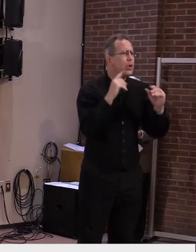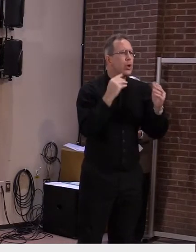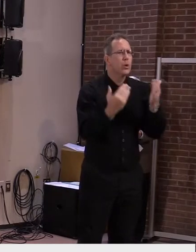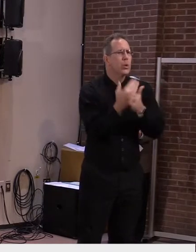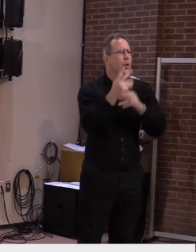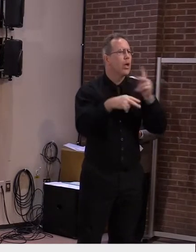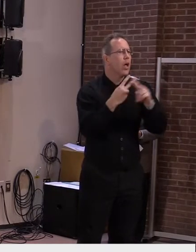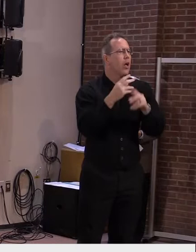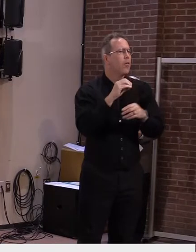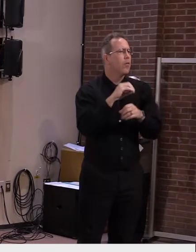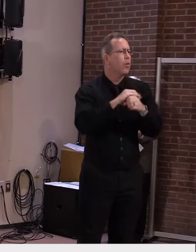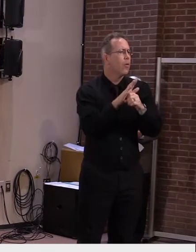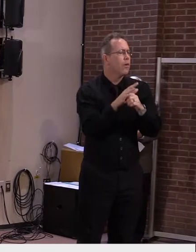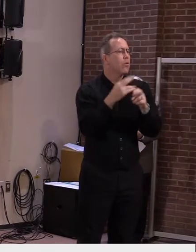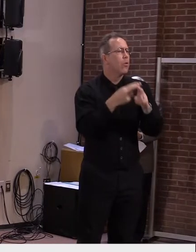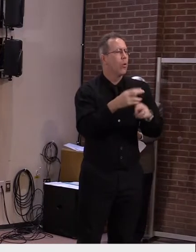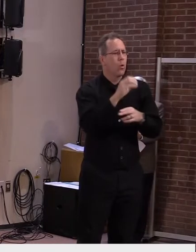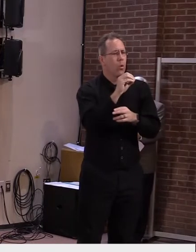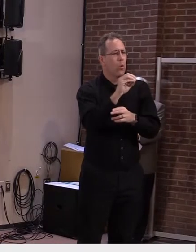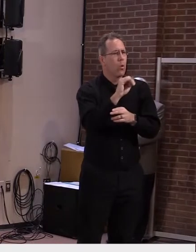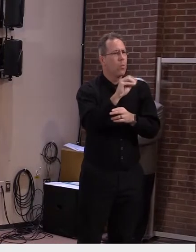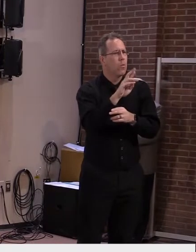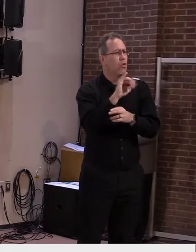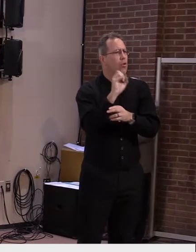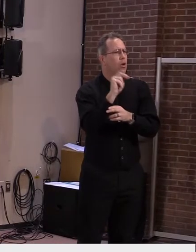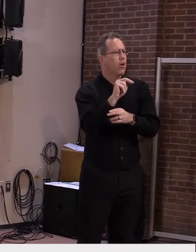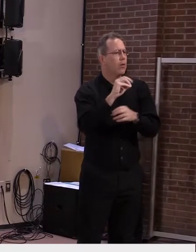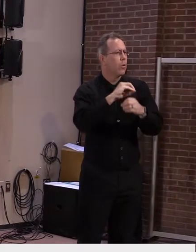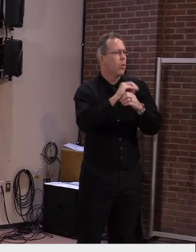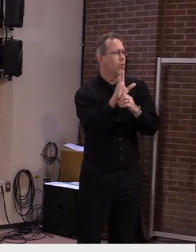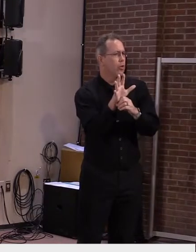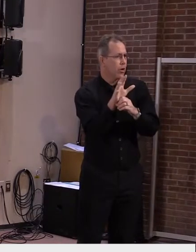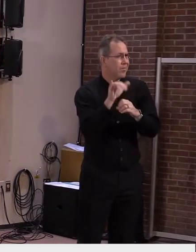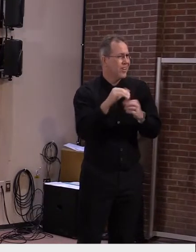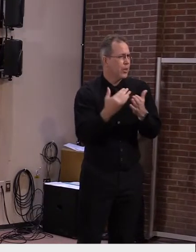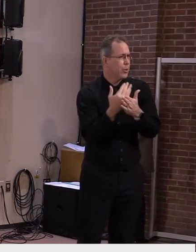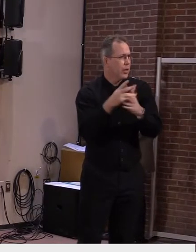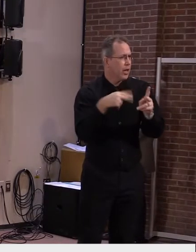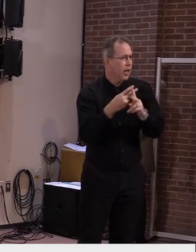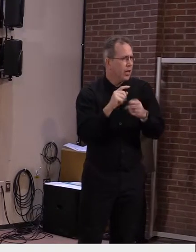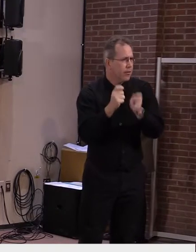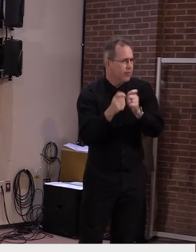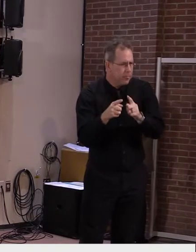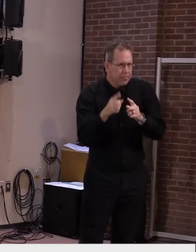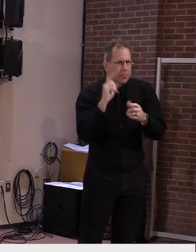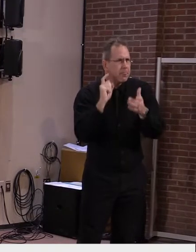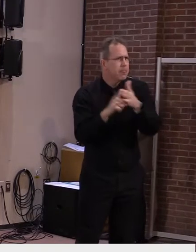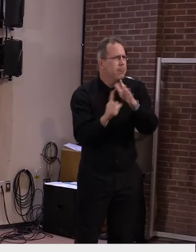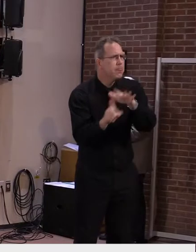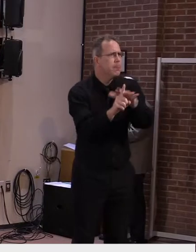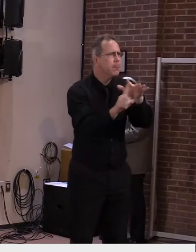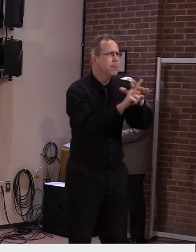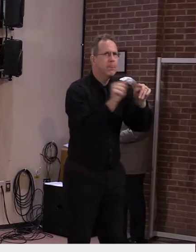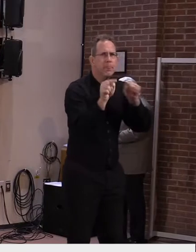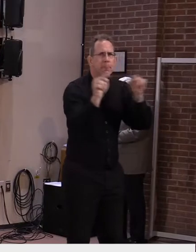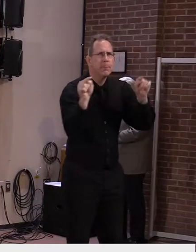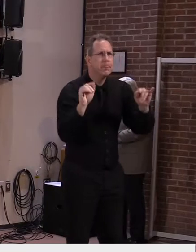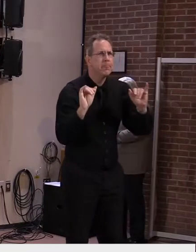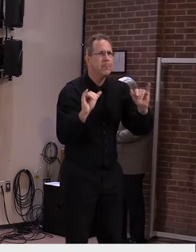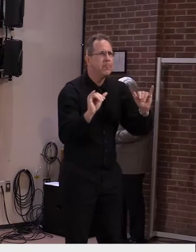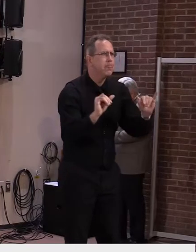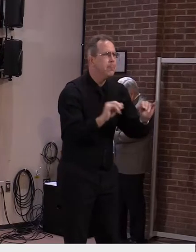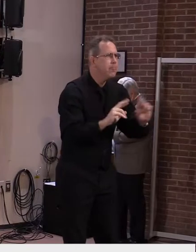Omicron, which has started circulating around the world. As President Biden said yesterday, this may be cause for